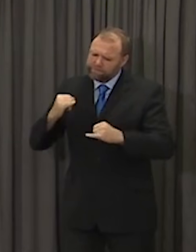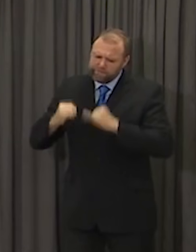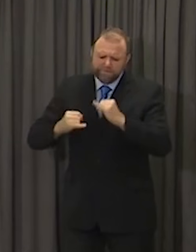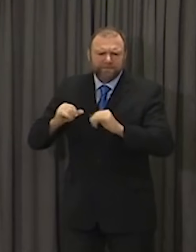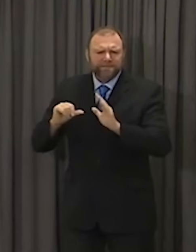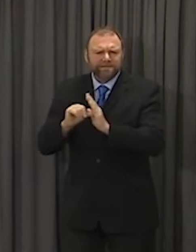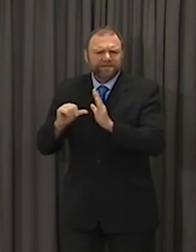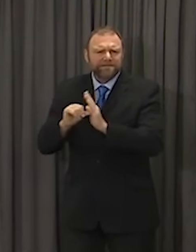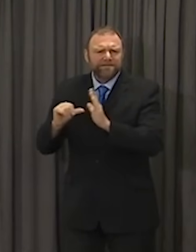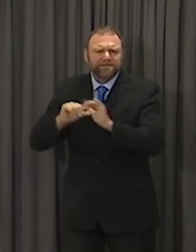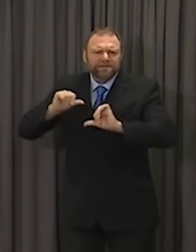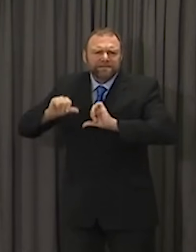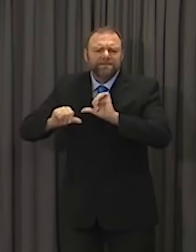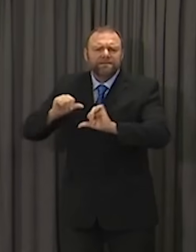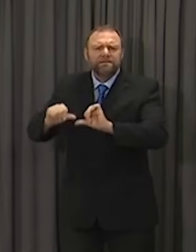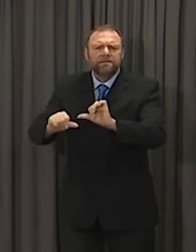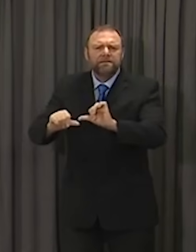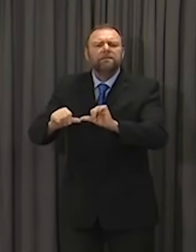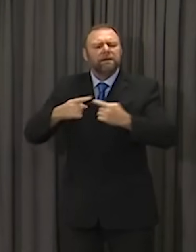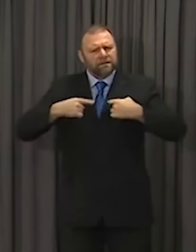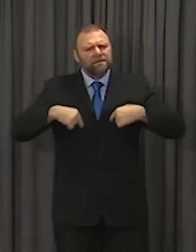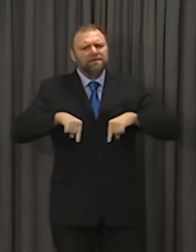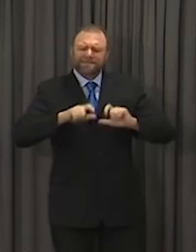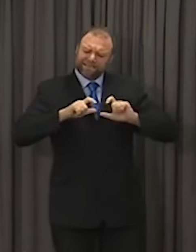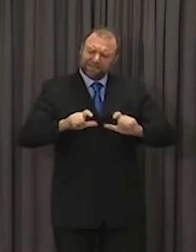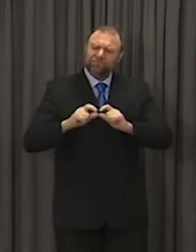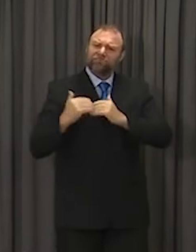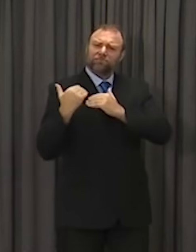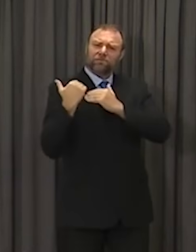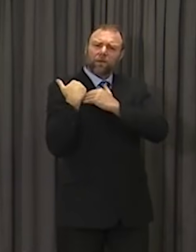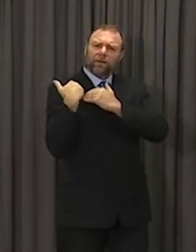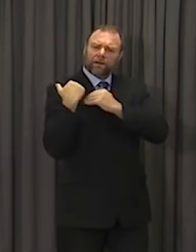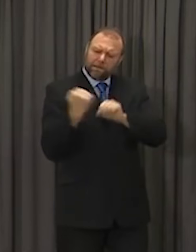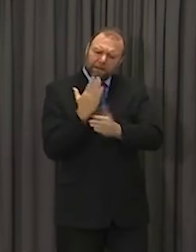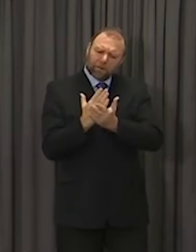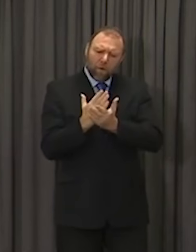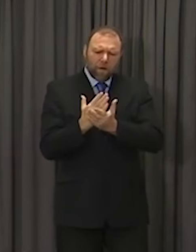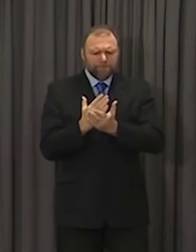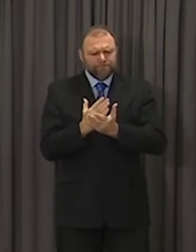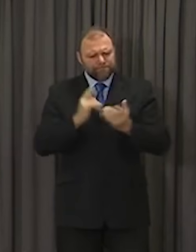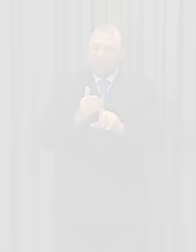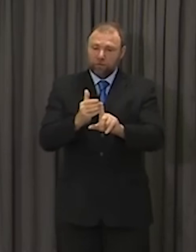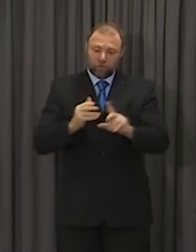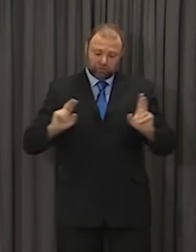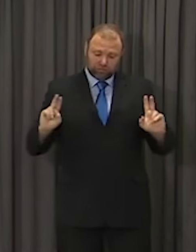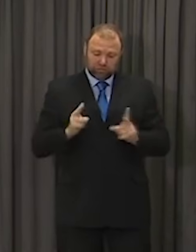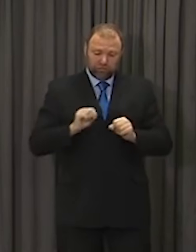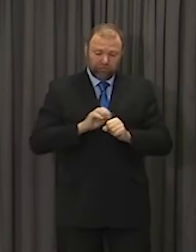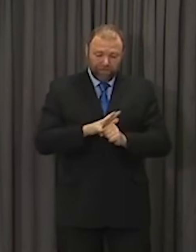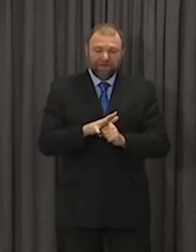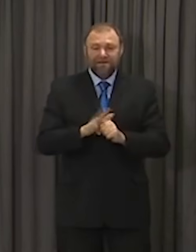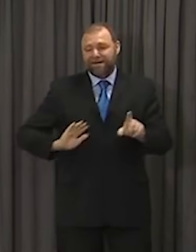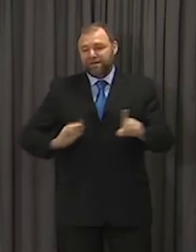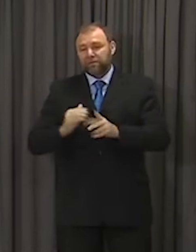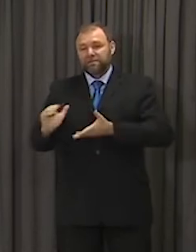from us to act now, given the circumstances we face. This new set of